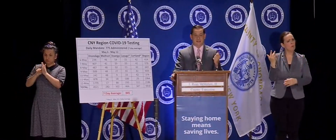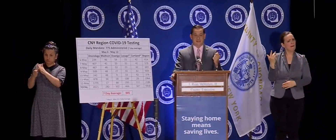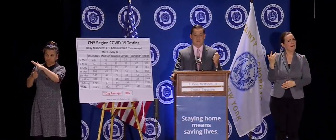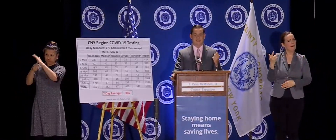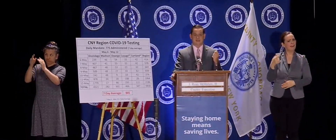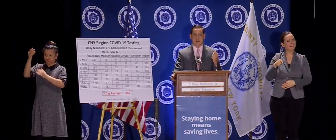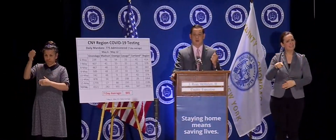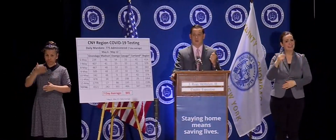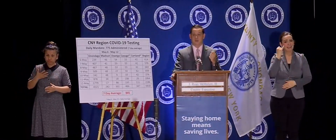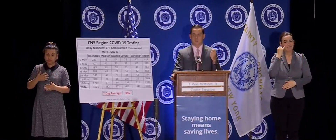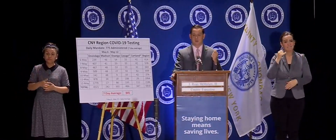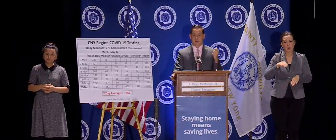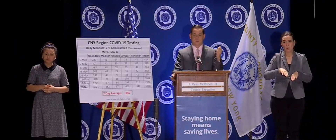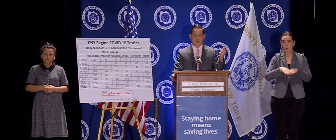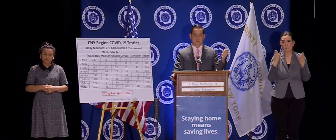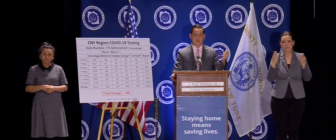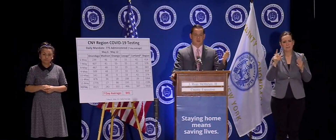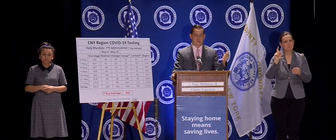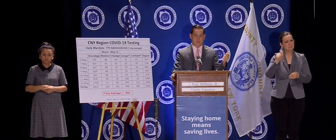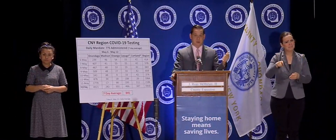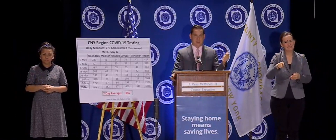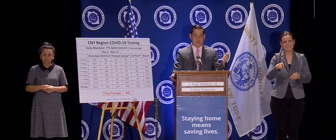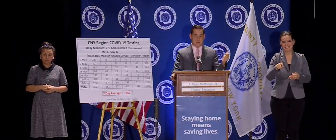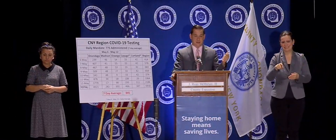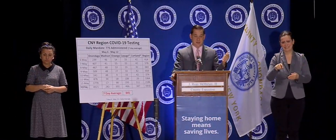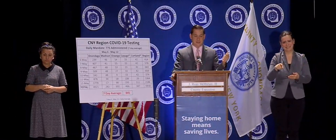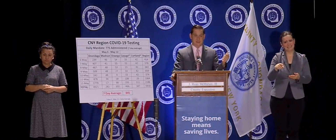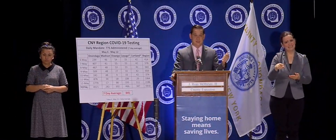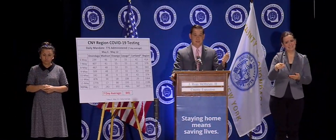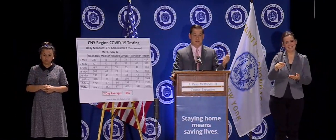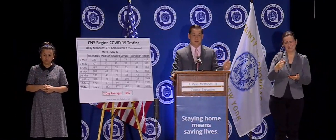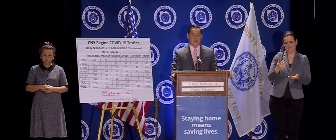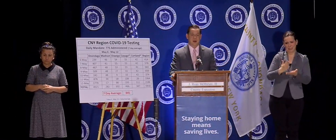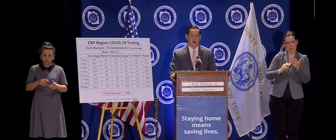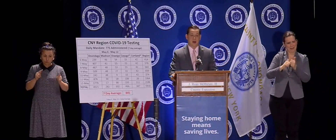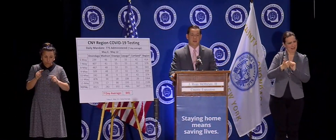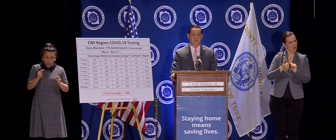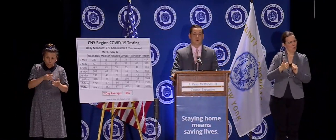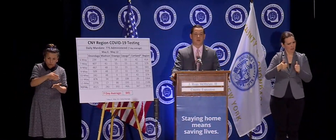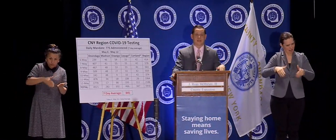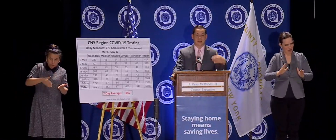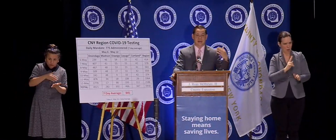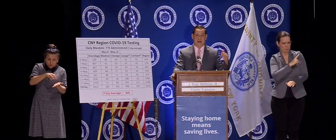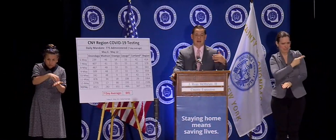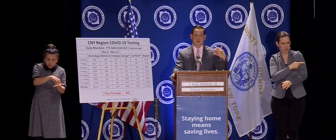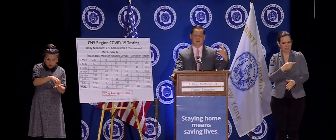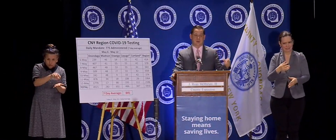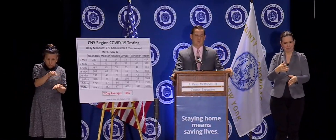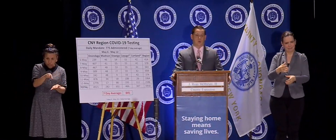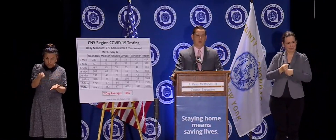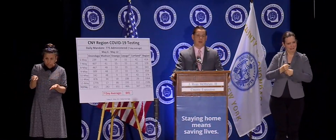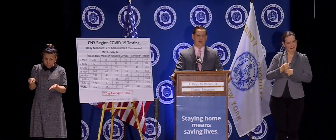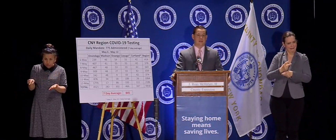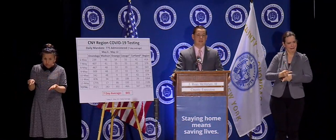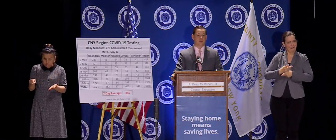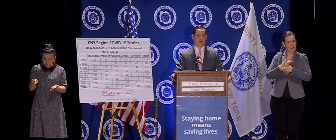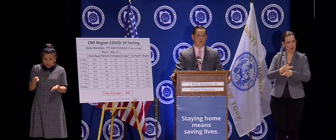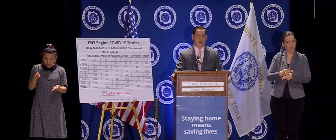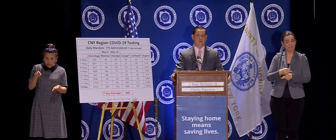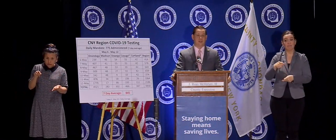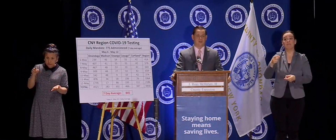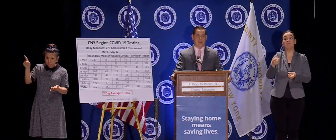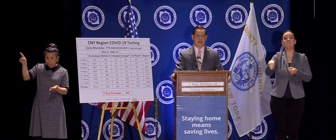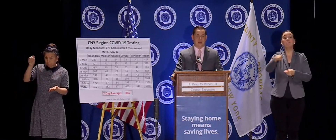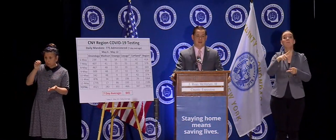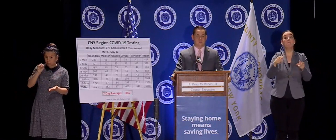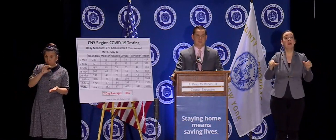have a license. They're not going to do something to jeopardize that license, so we need that guidance. So we're waiting on State Department of